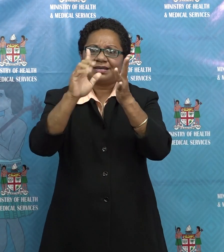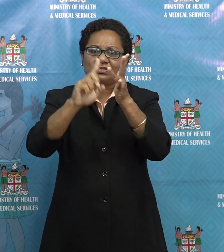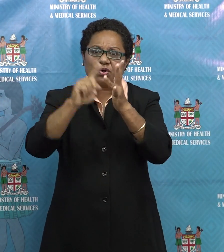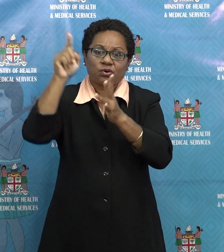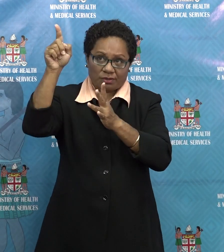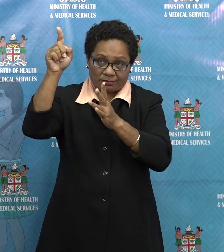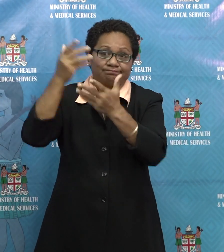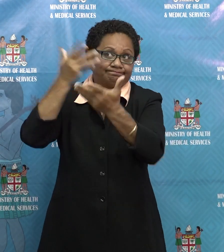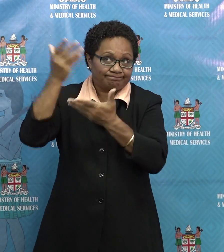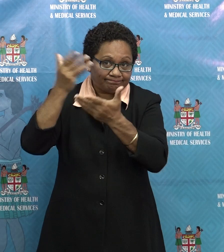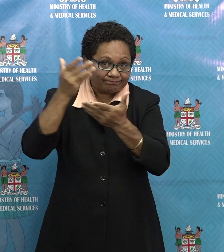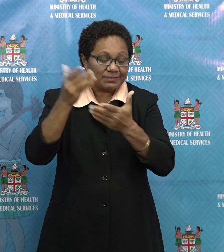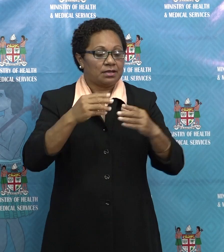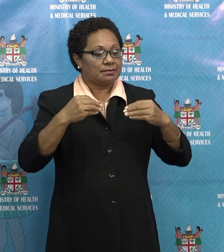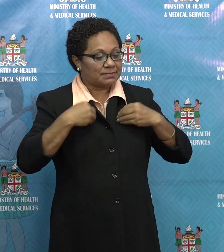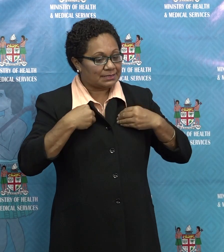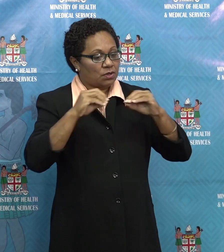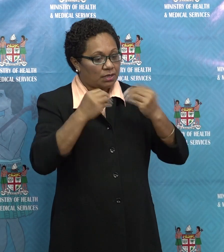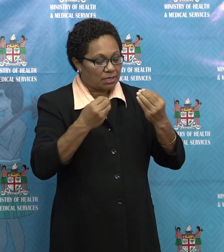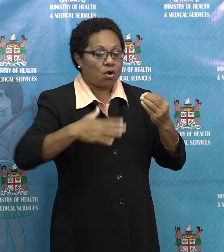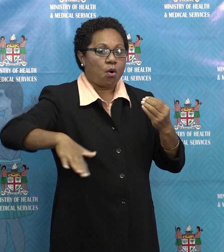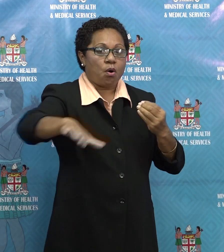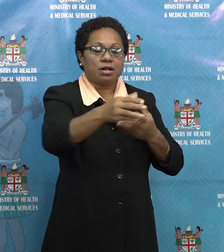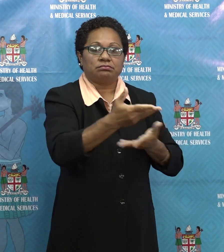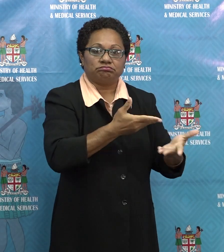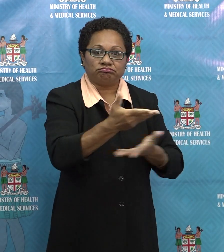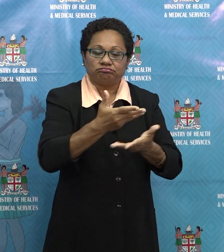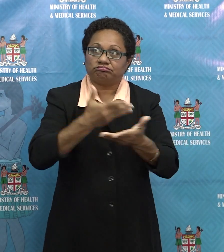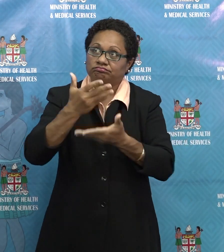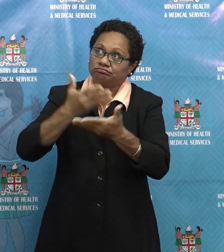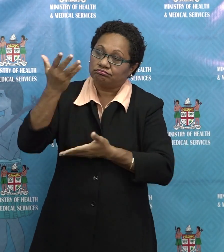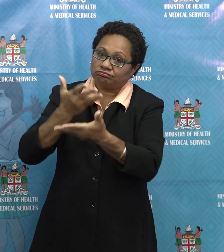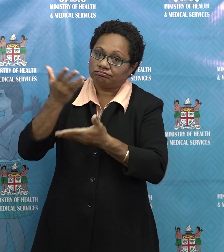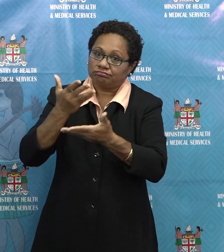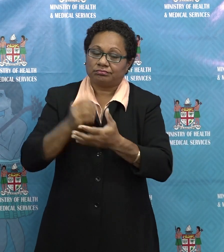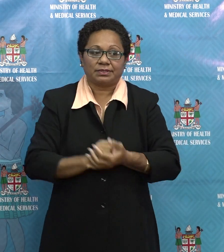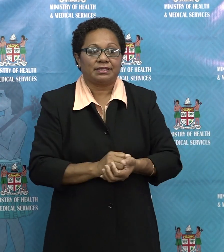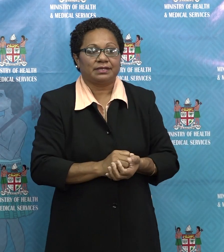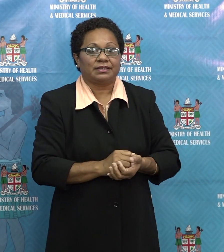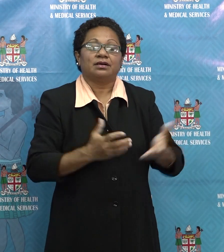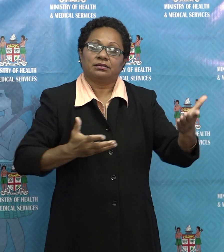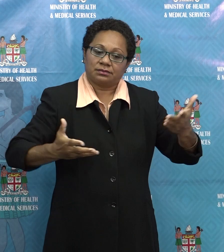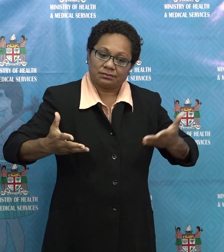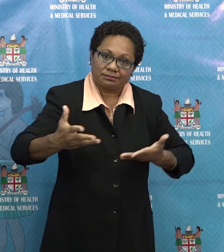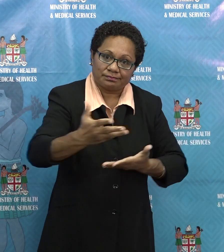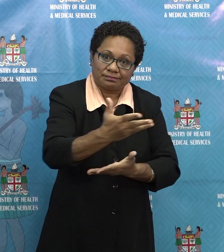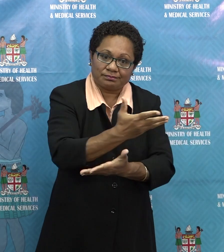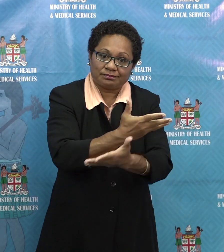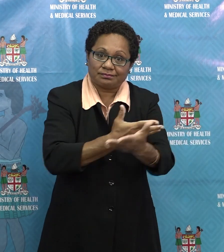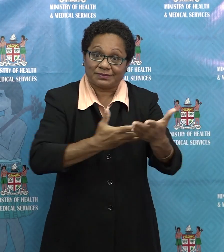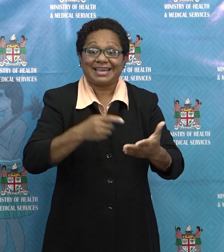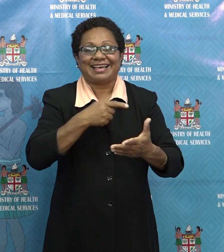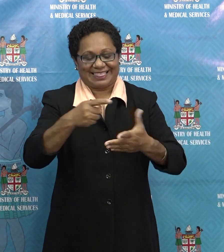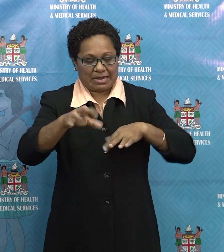from businesses and organizations, all of which we have fully invested in the success of our containment strategy.